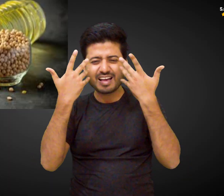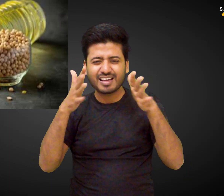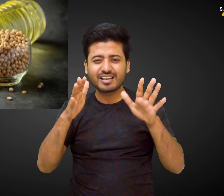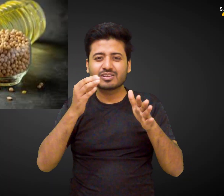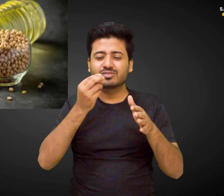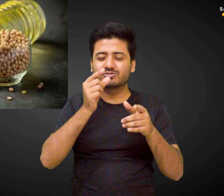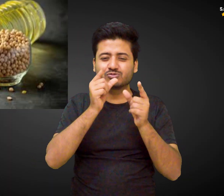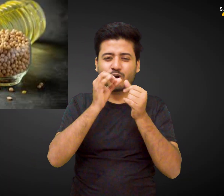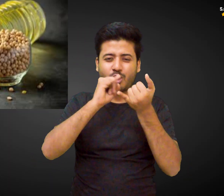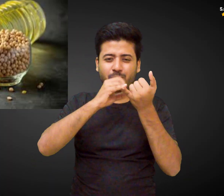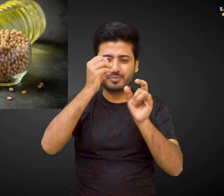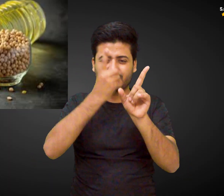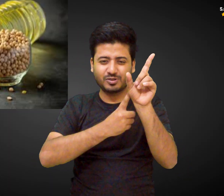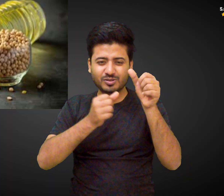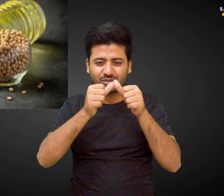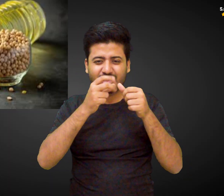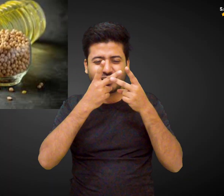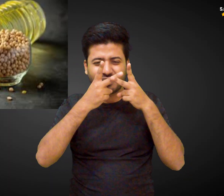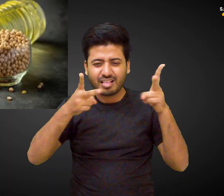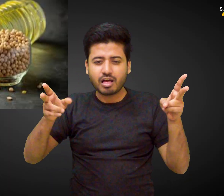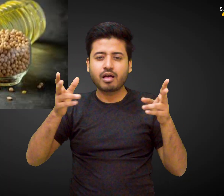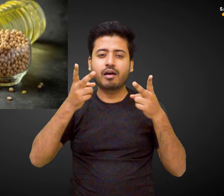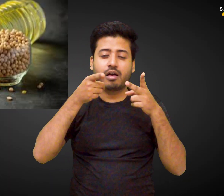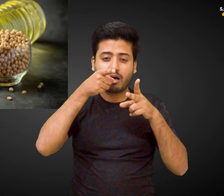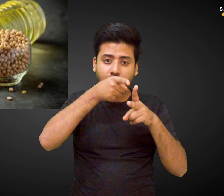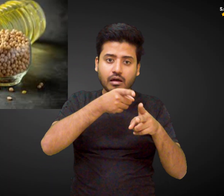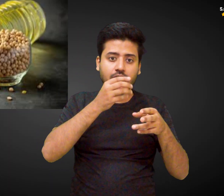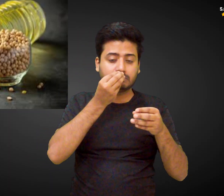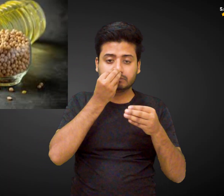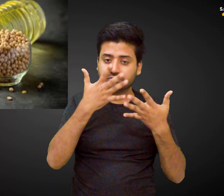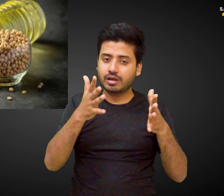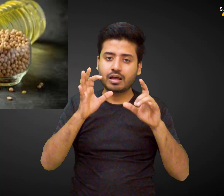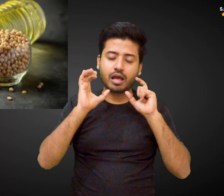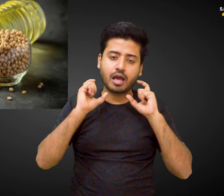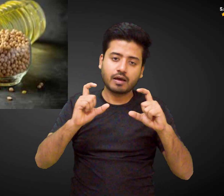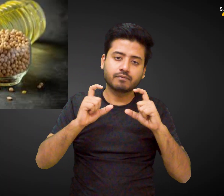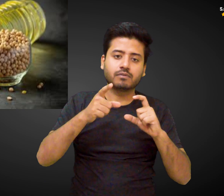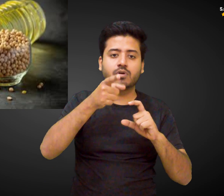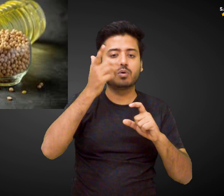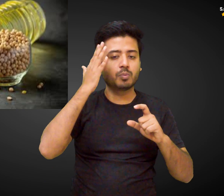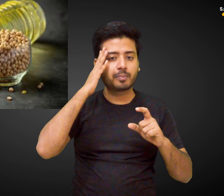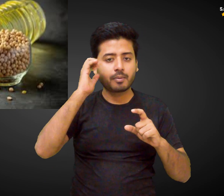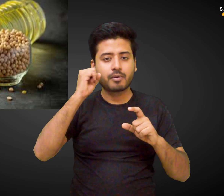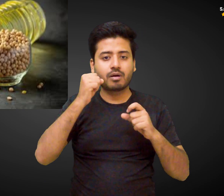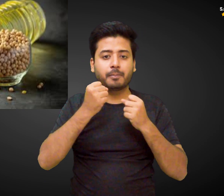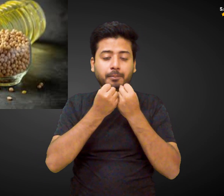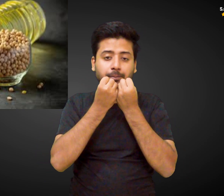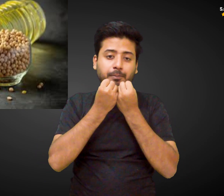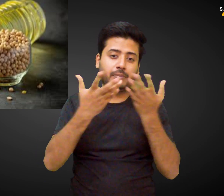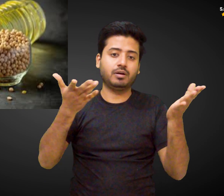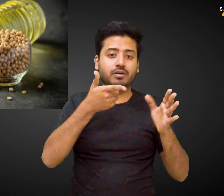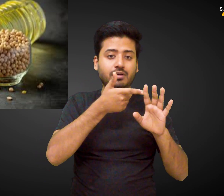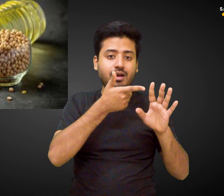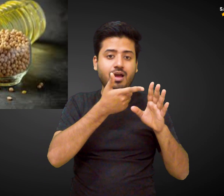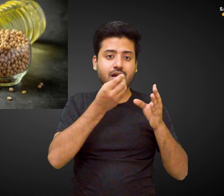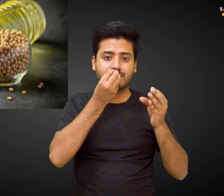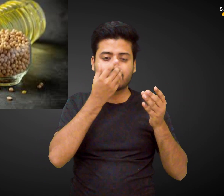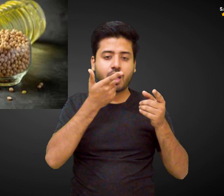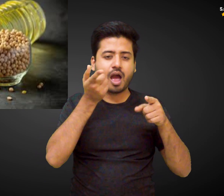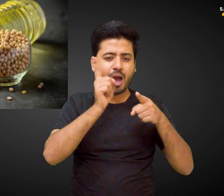cooking, salads, and as a finishing drizzle, while other types are better for higher heat cooking to preserve its nutritional value.